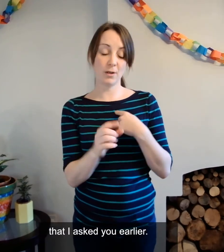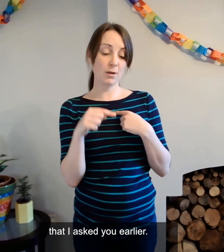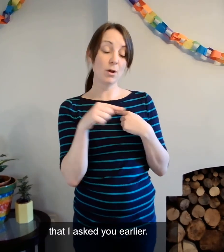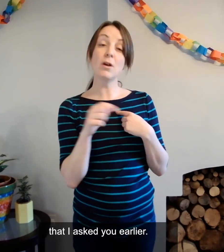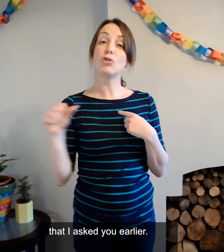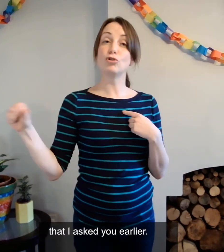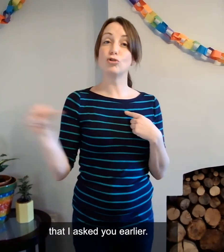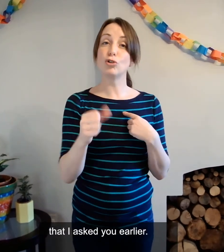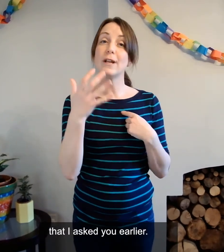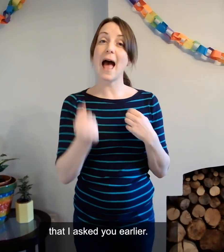earlier.